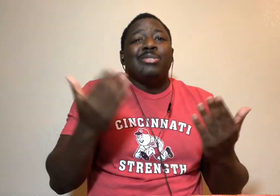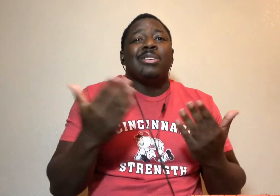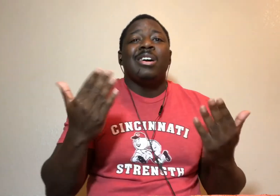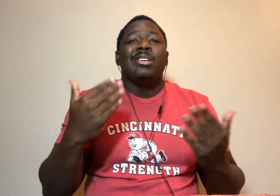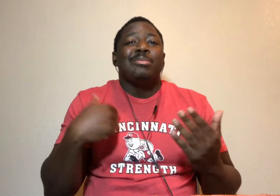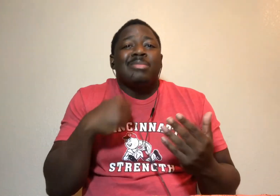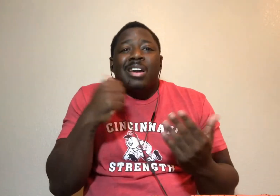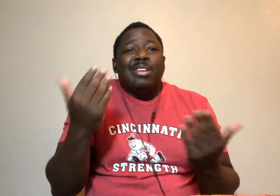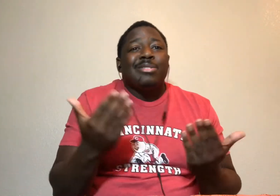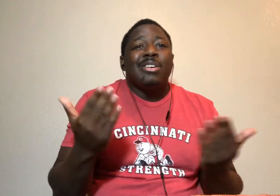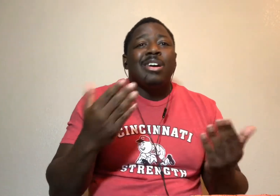around.